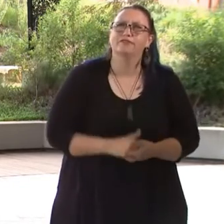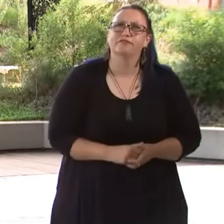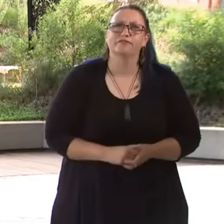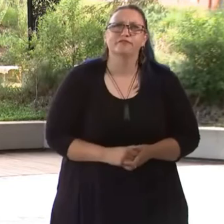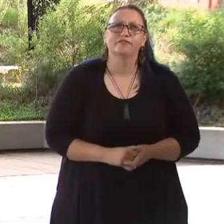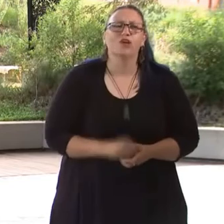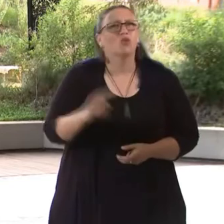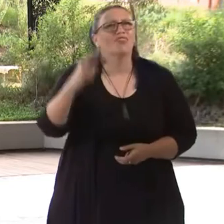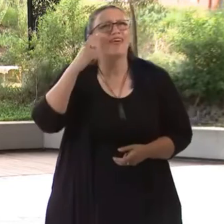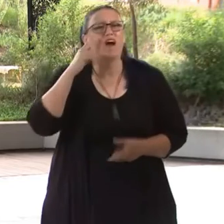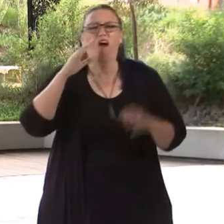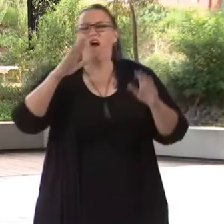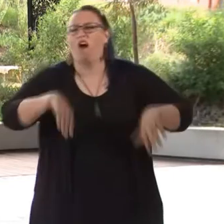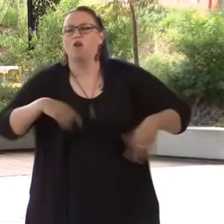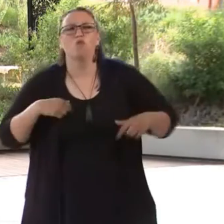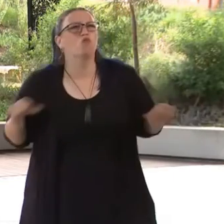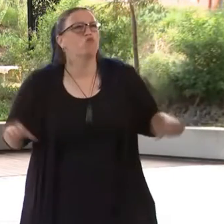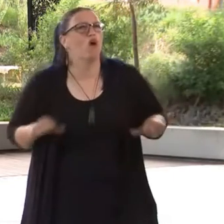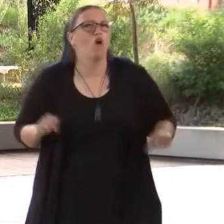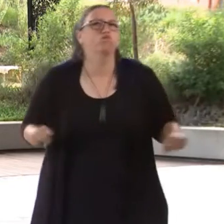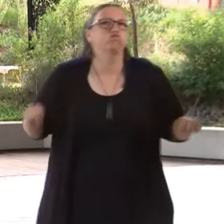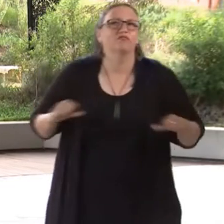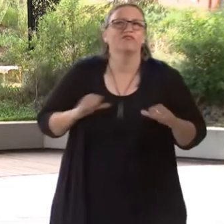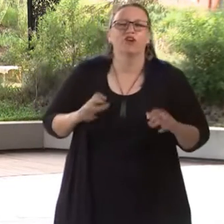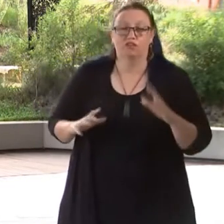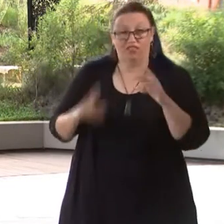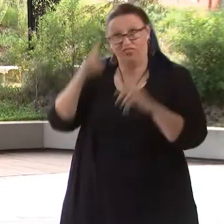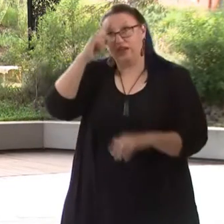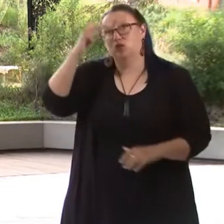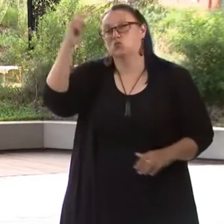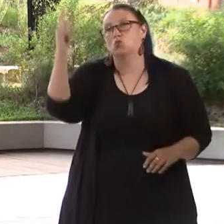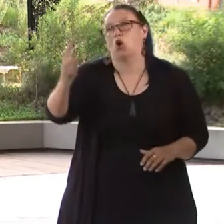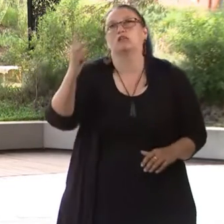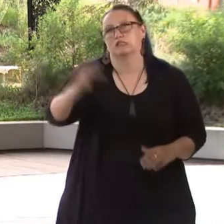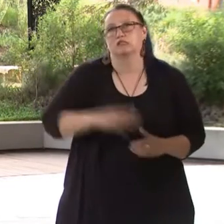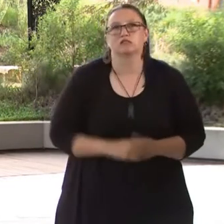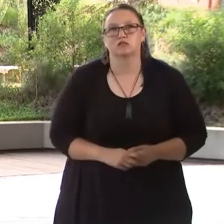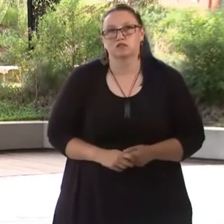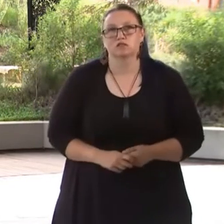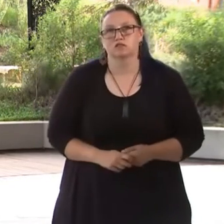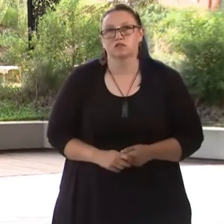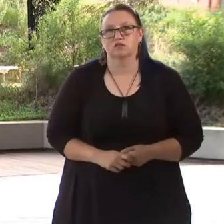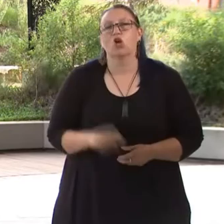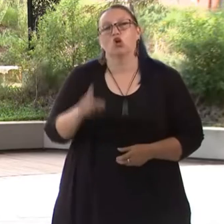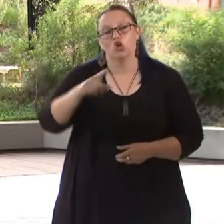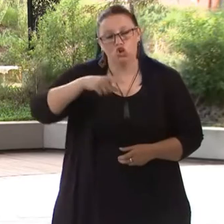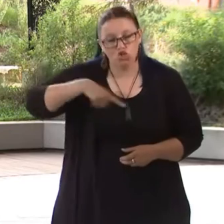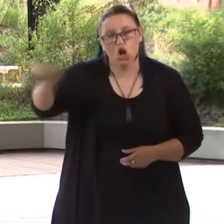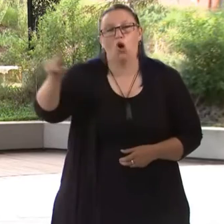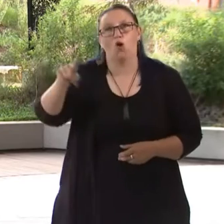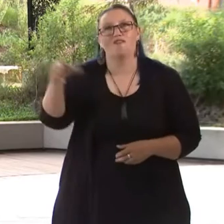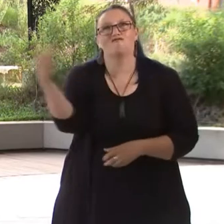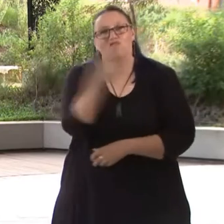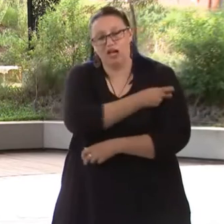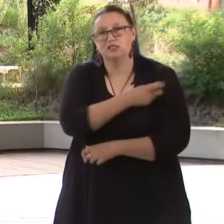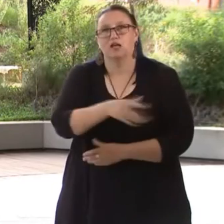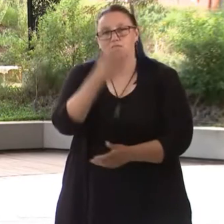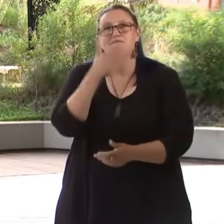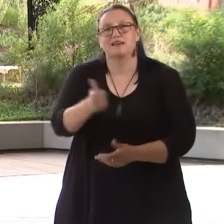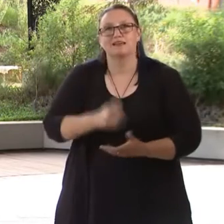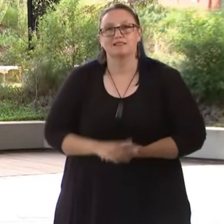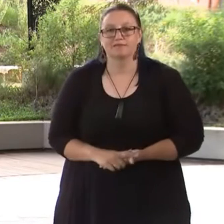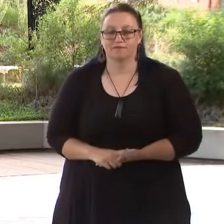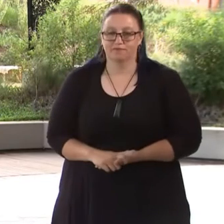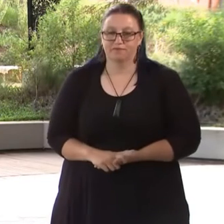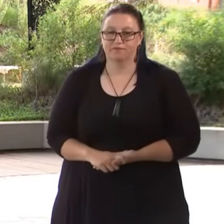not severe or you're not going to have a severe disease, think again. The data is clear. Please get vaccinated.